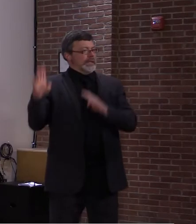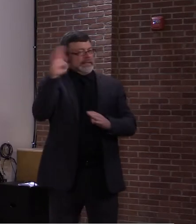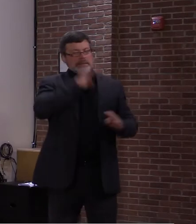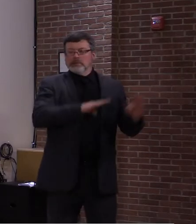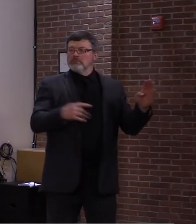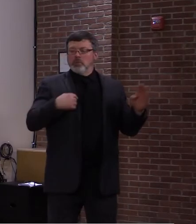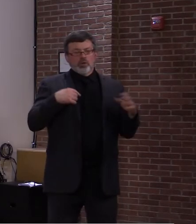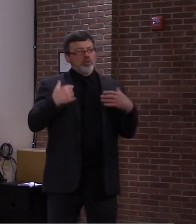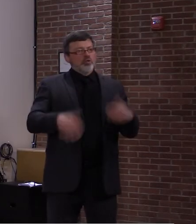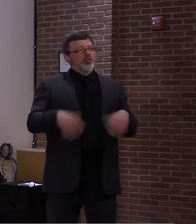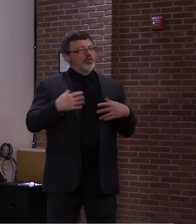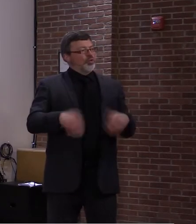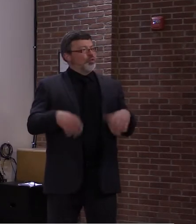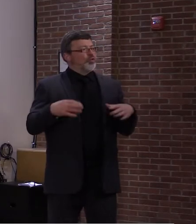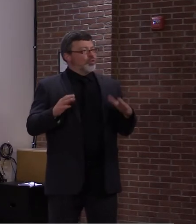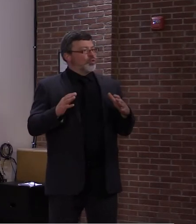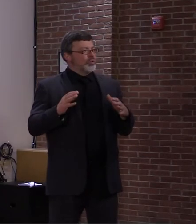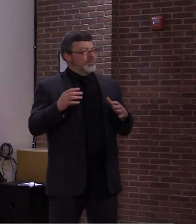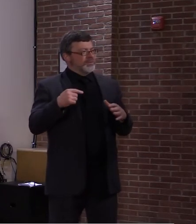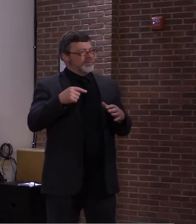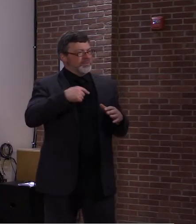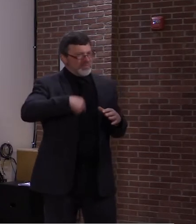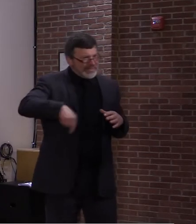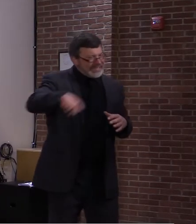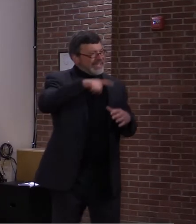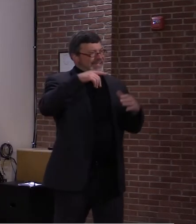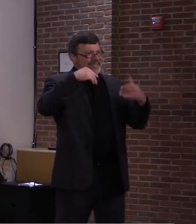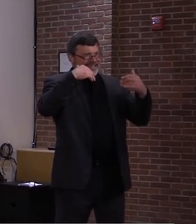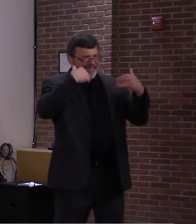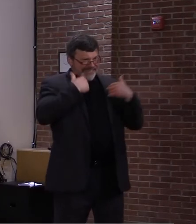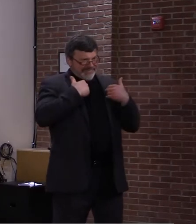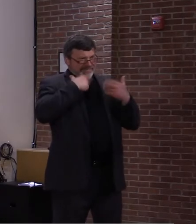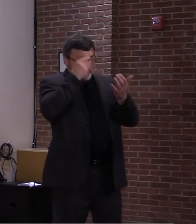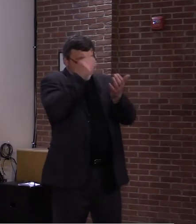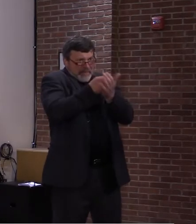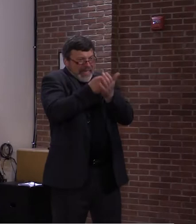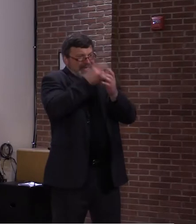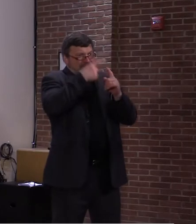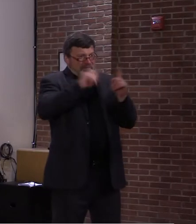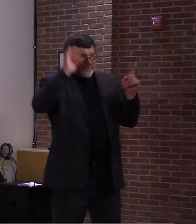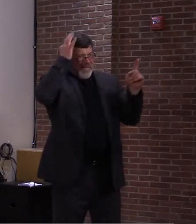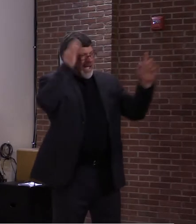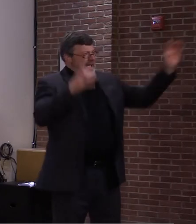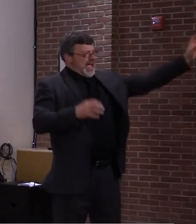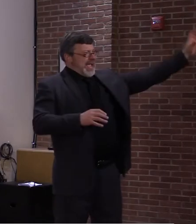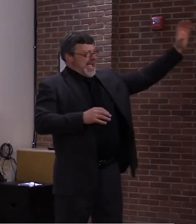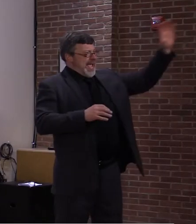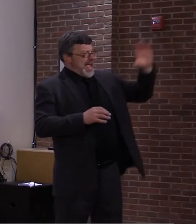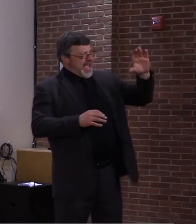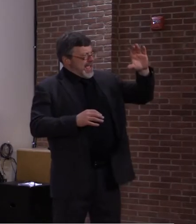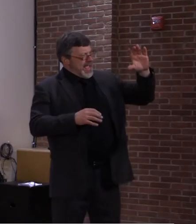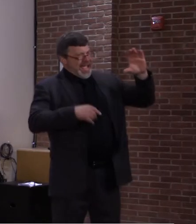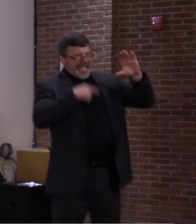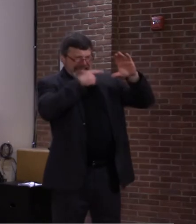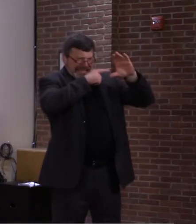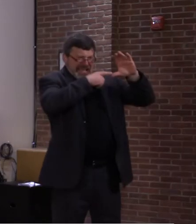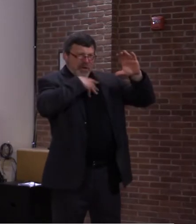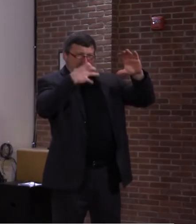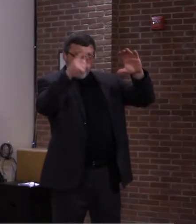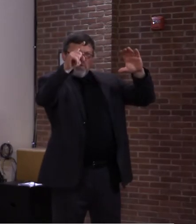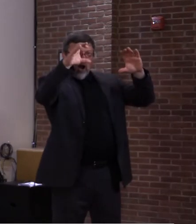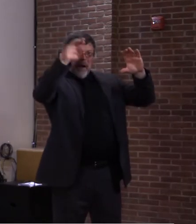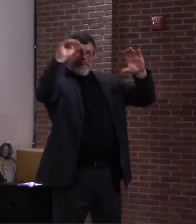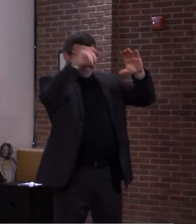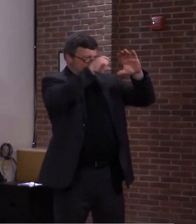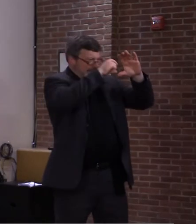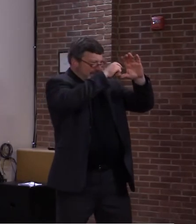we're using this once-in-a-lifetime opportunity to take the $100 million that I've asked for and make sure that we inject that into